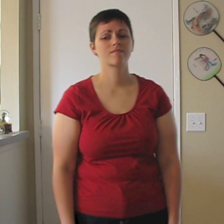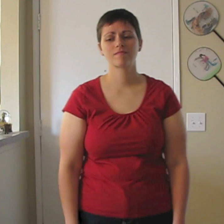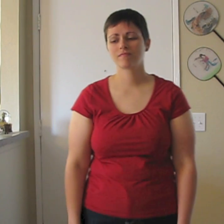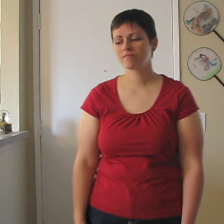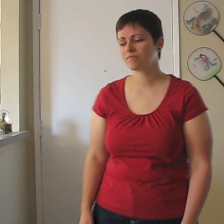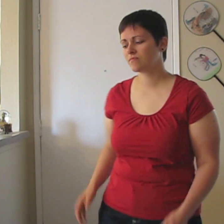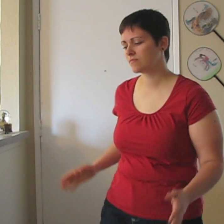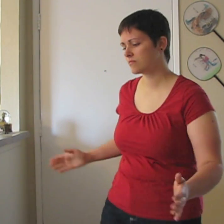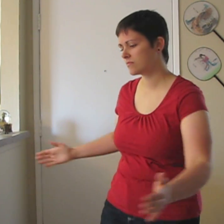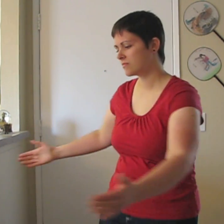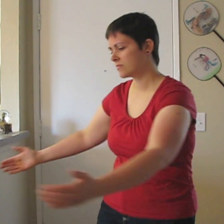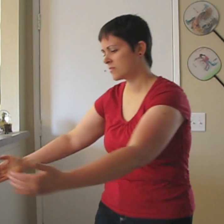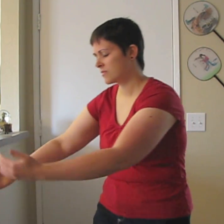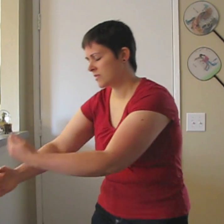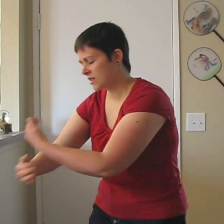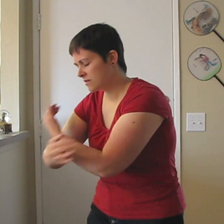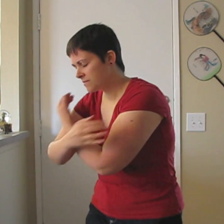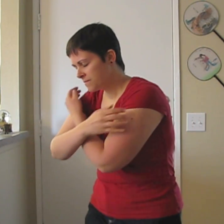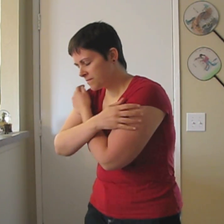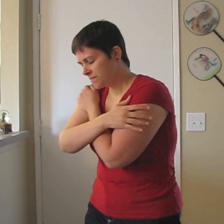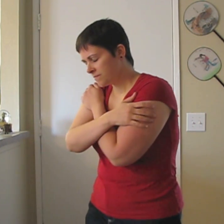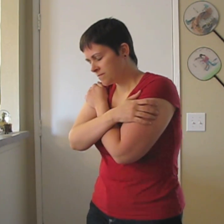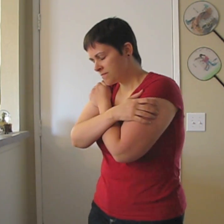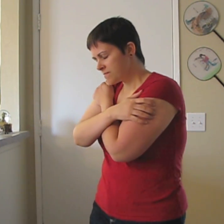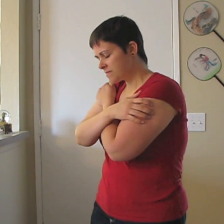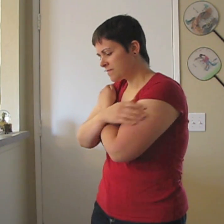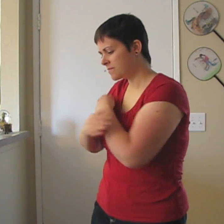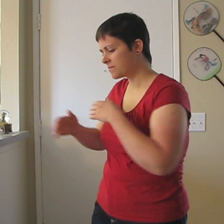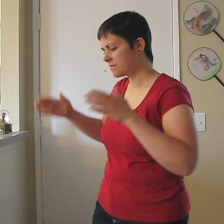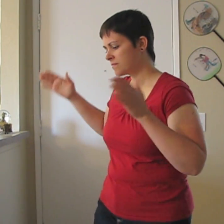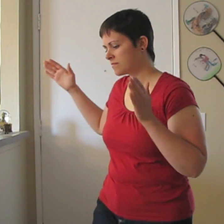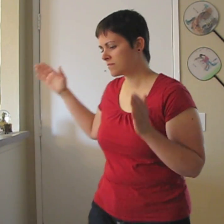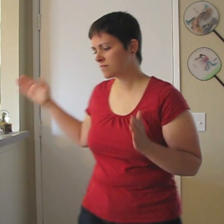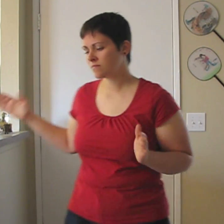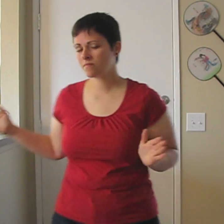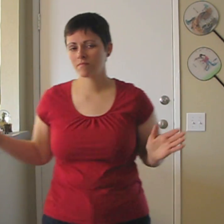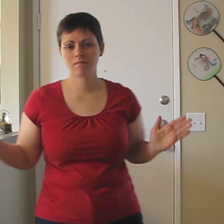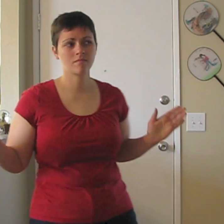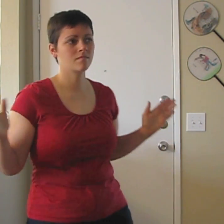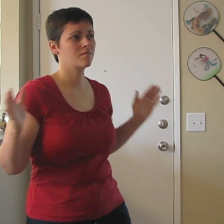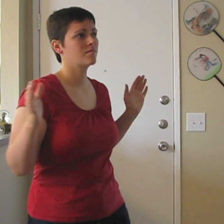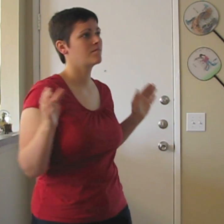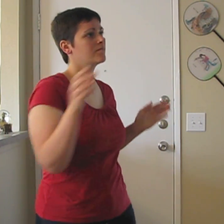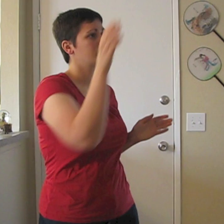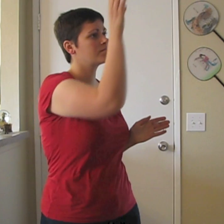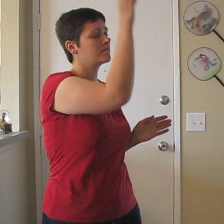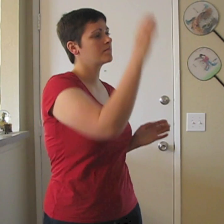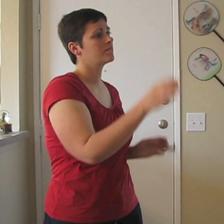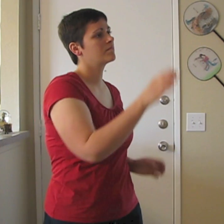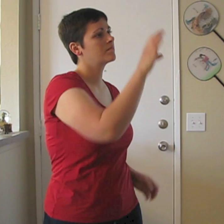understand. So I took them in my arms, and we turned and faced